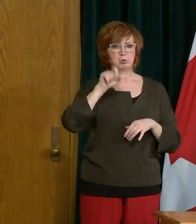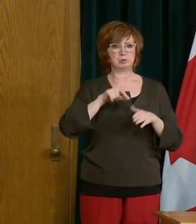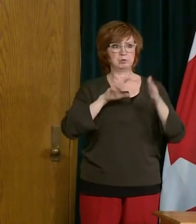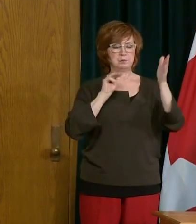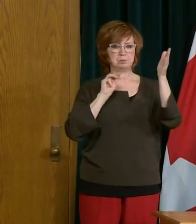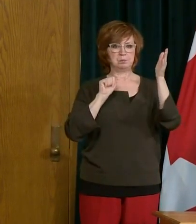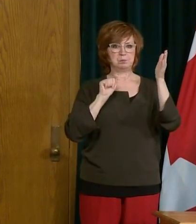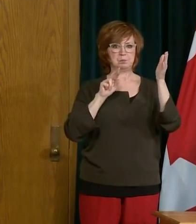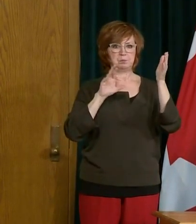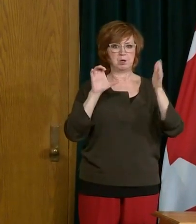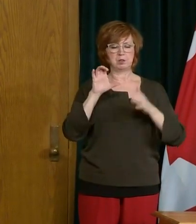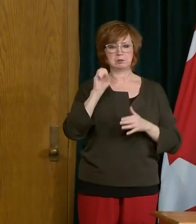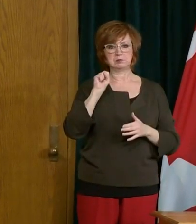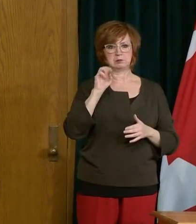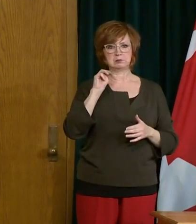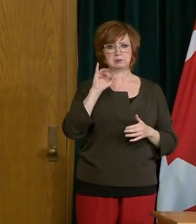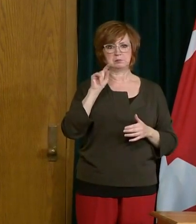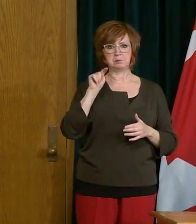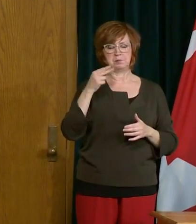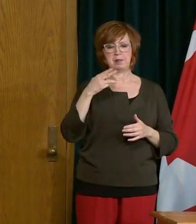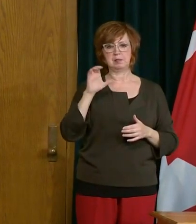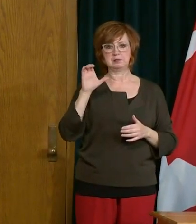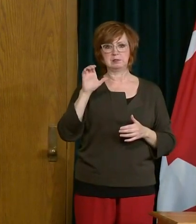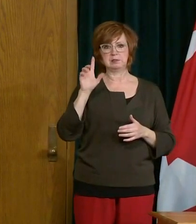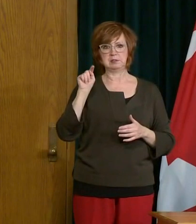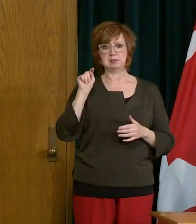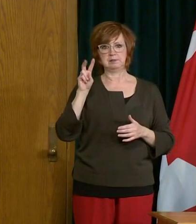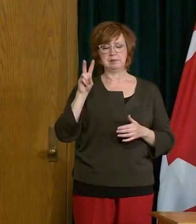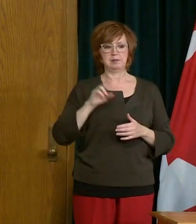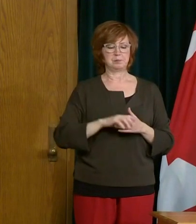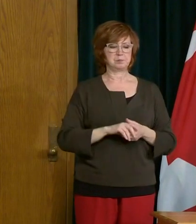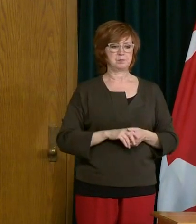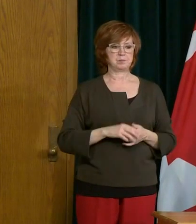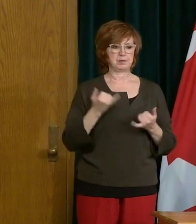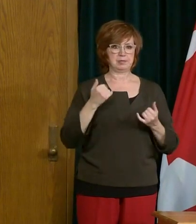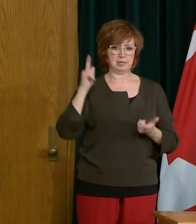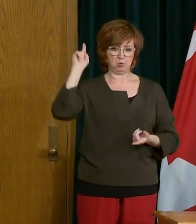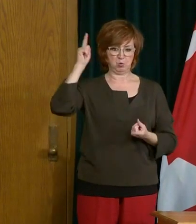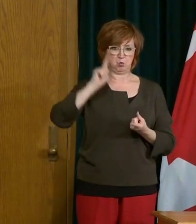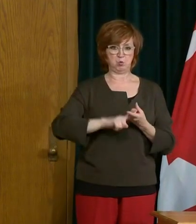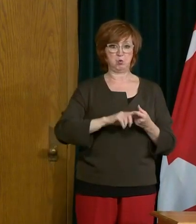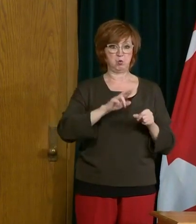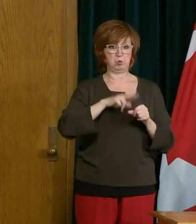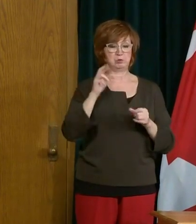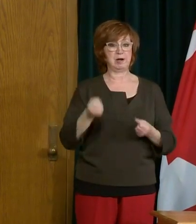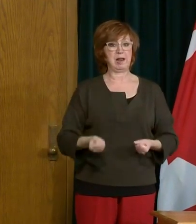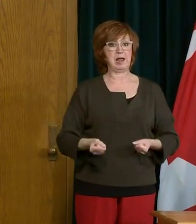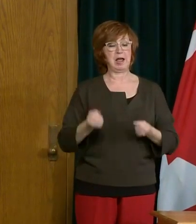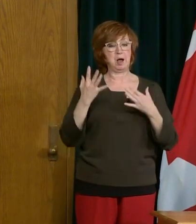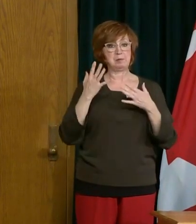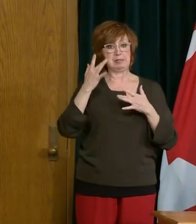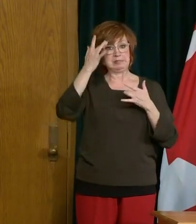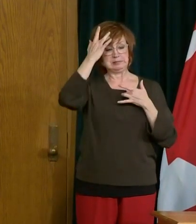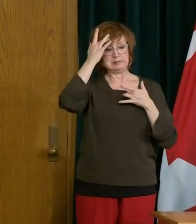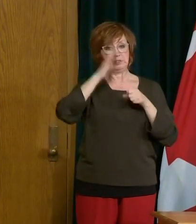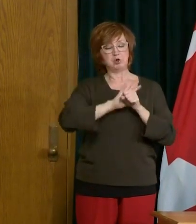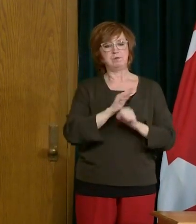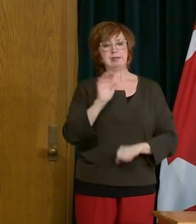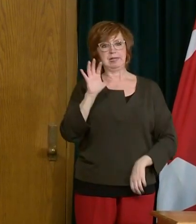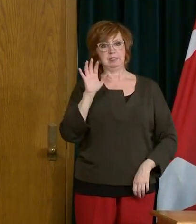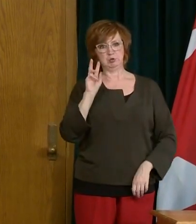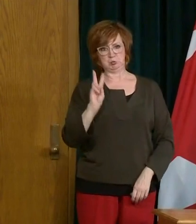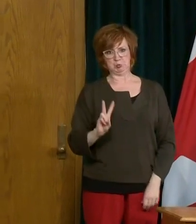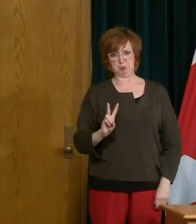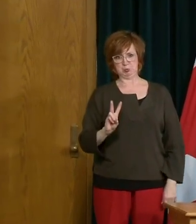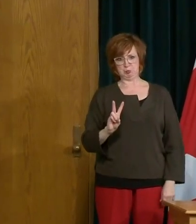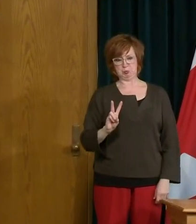Smith with CTV. Yes, Regina is down to 2 active cases, and the southern Saskatchewan hasn't seen a new case in